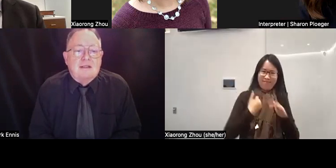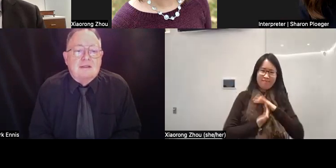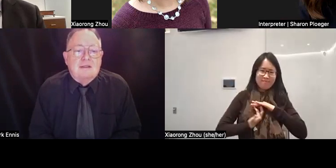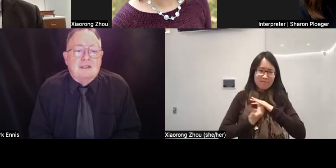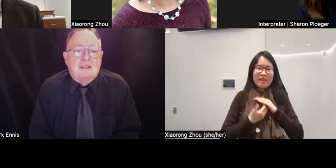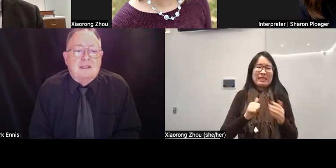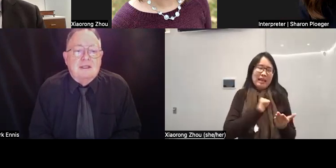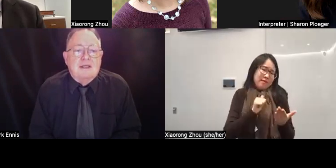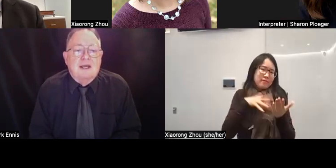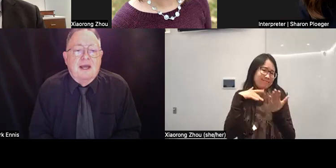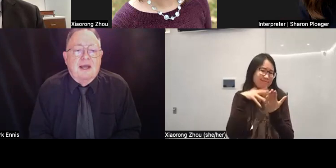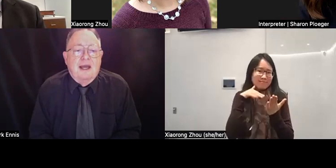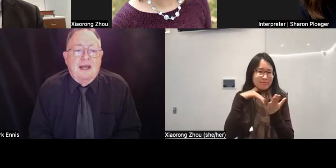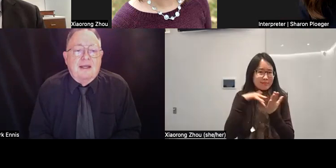that.